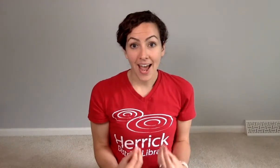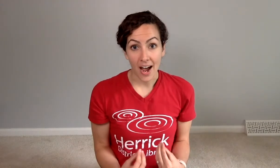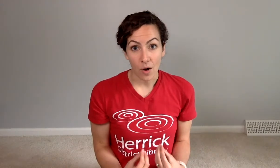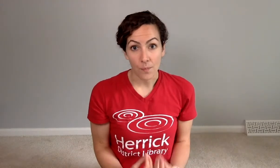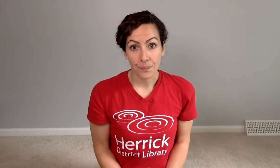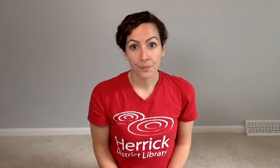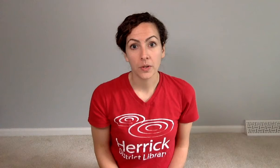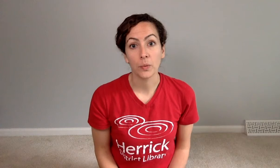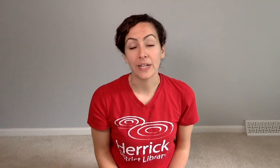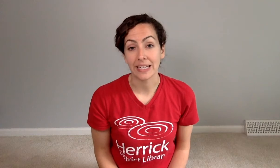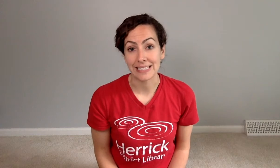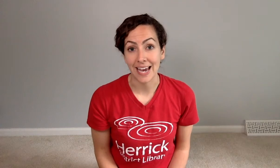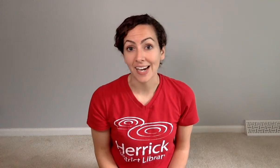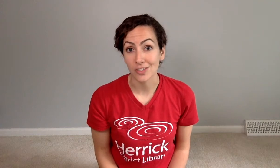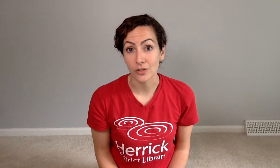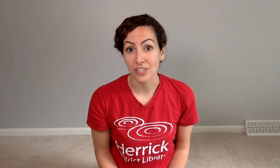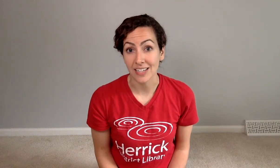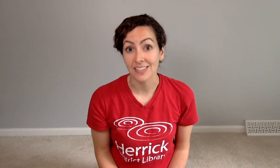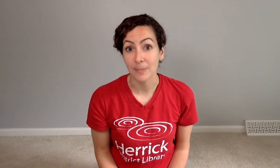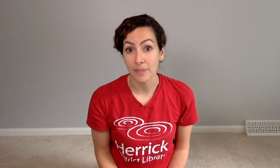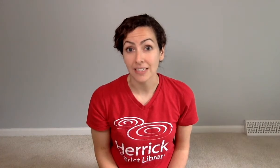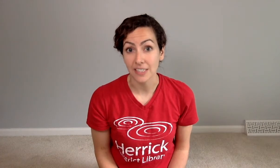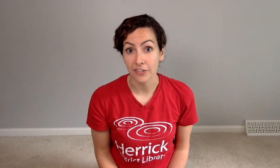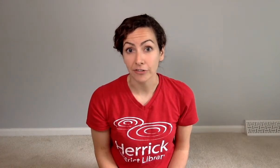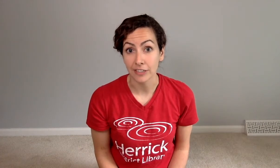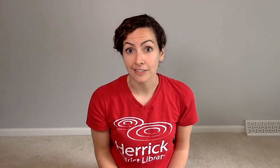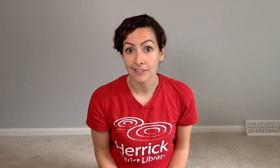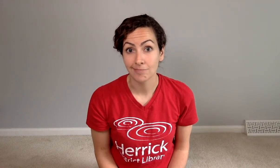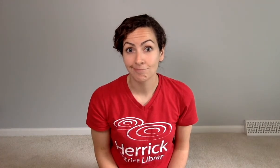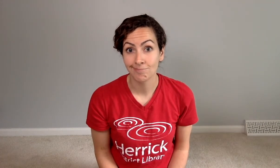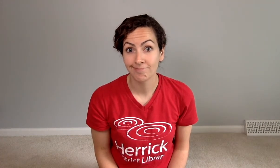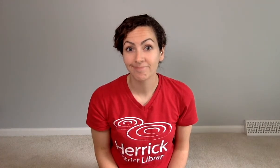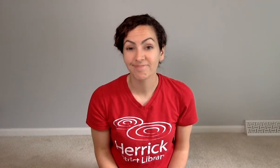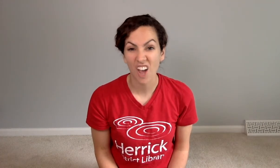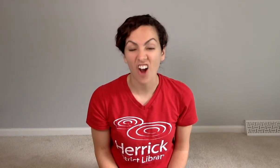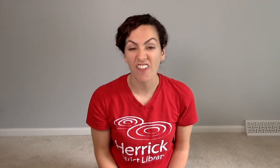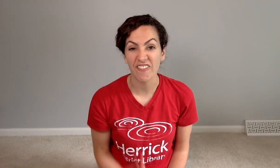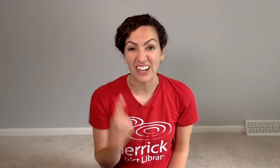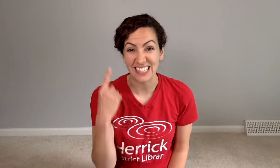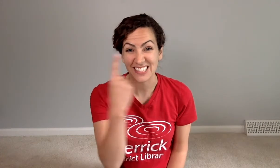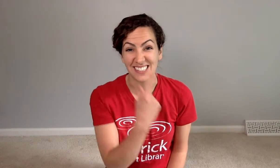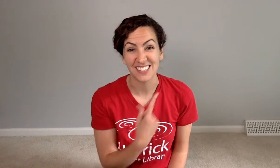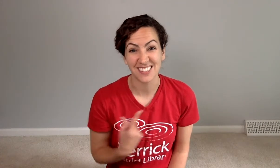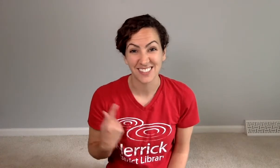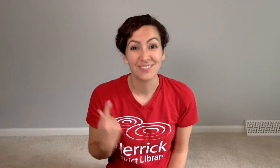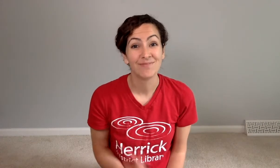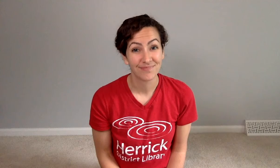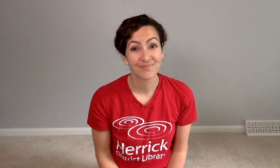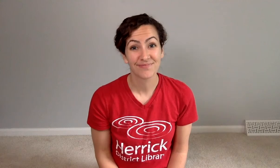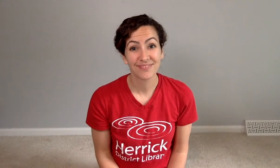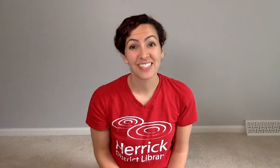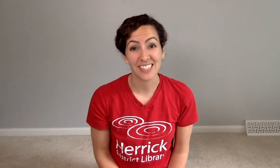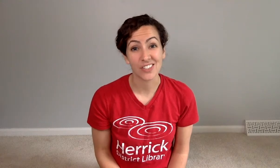now we get to exercise something different. Our faces. It's